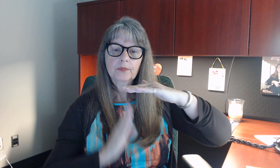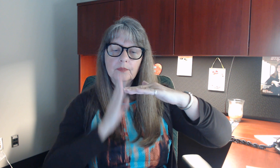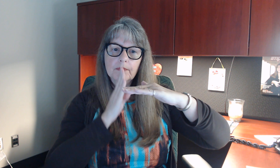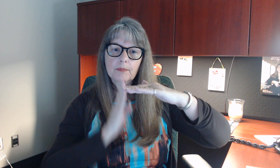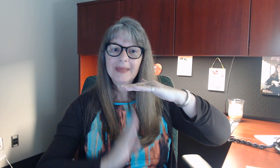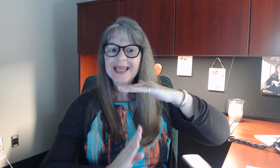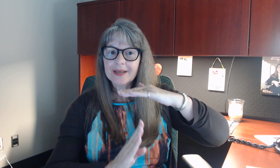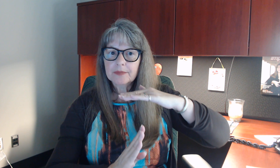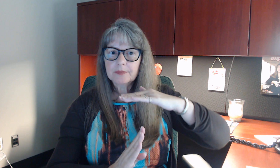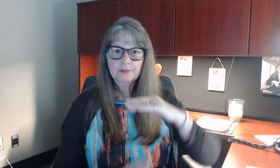meek.